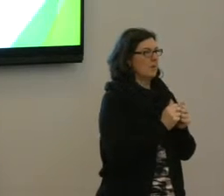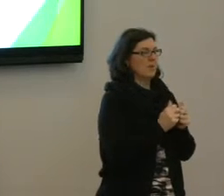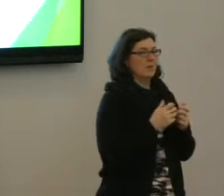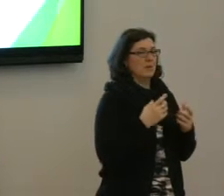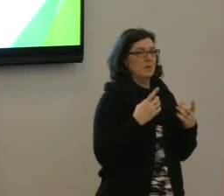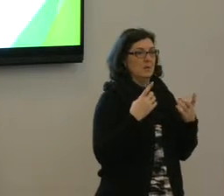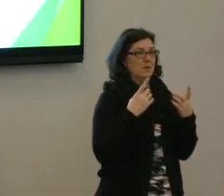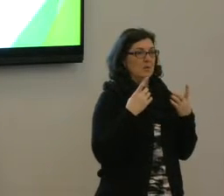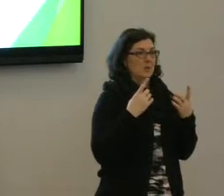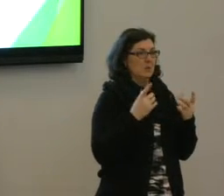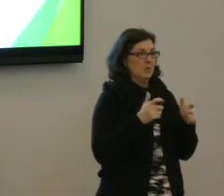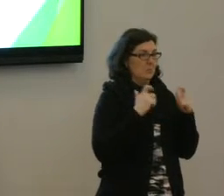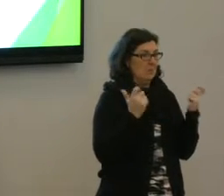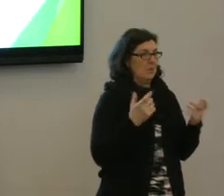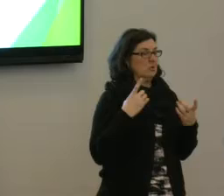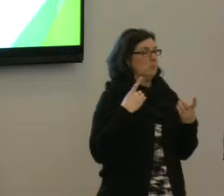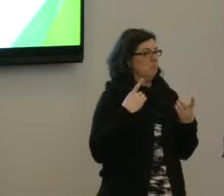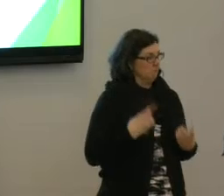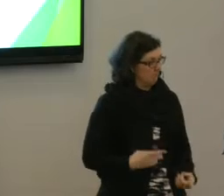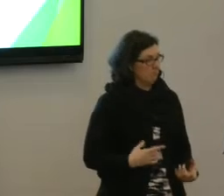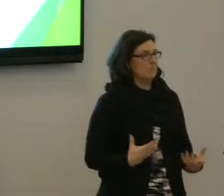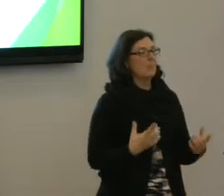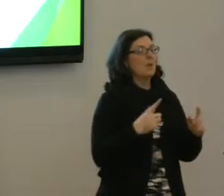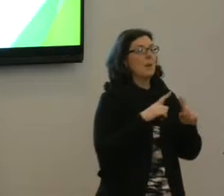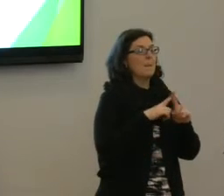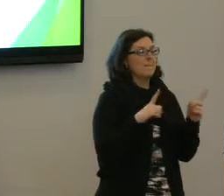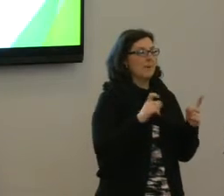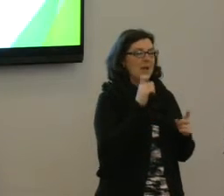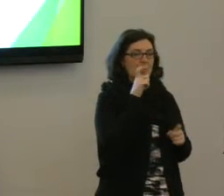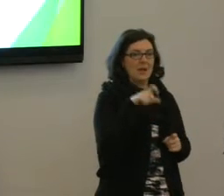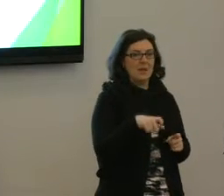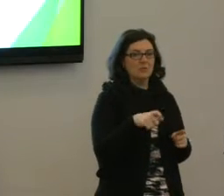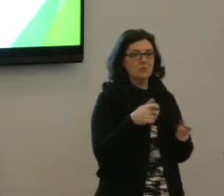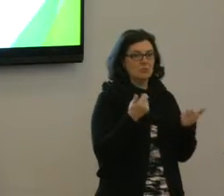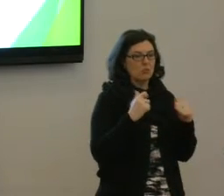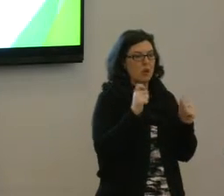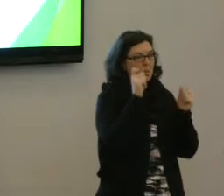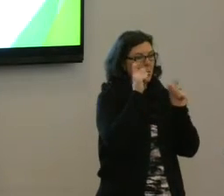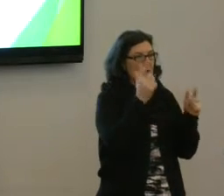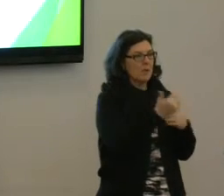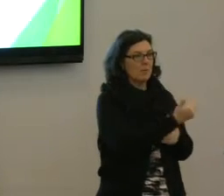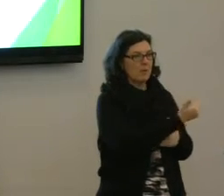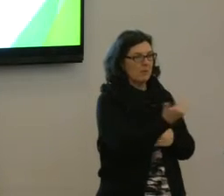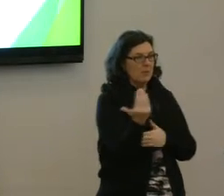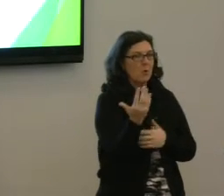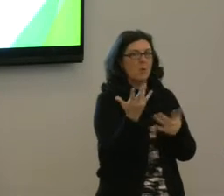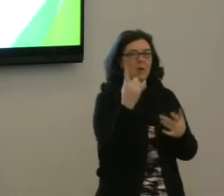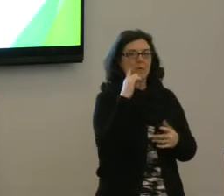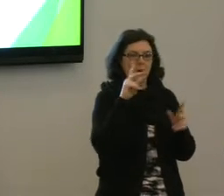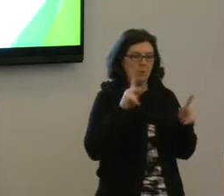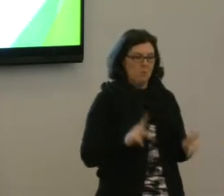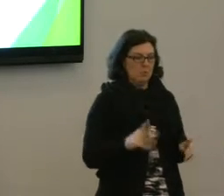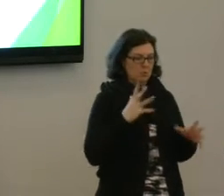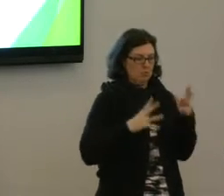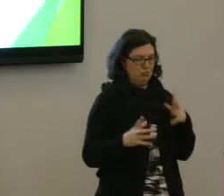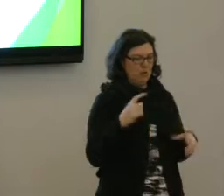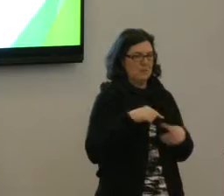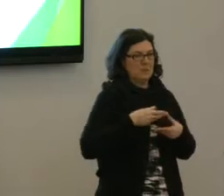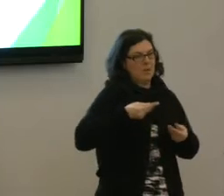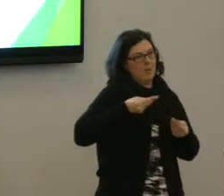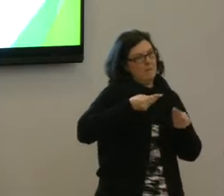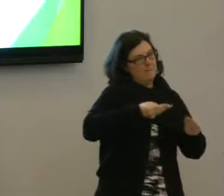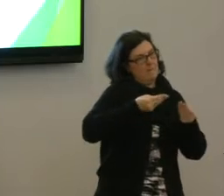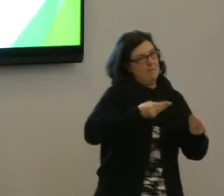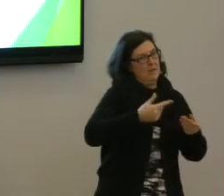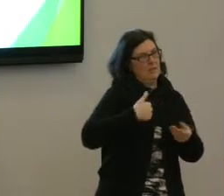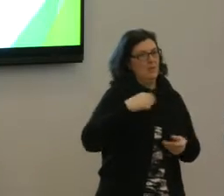which I have had, but I don't have to deal with getting up every morning and having somebody dress me or having somebody feed me or